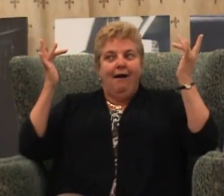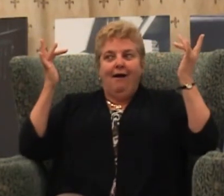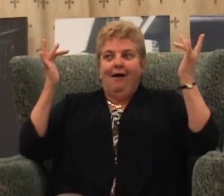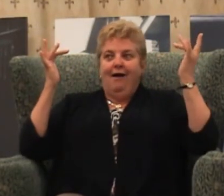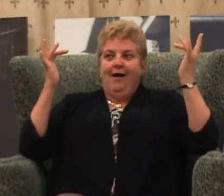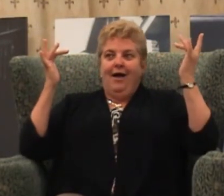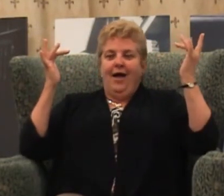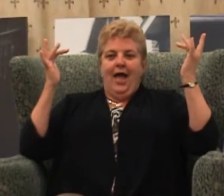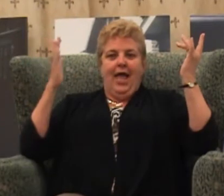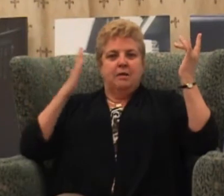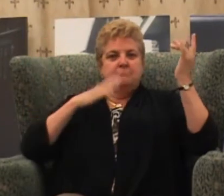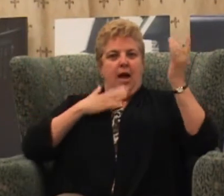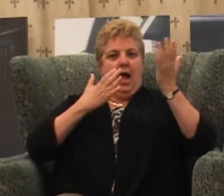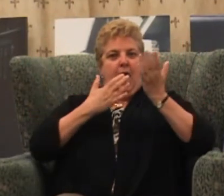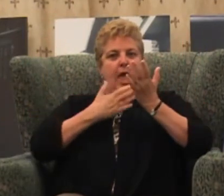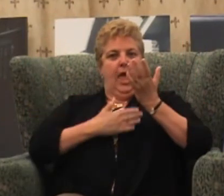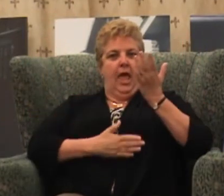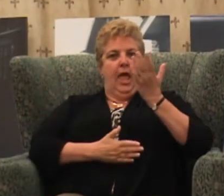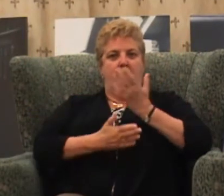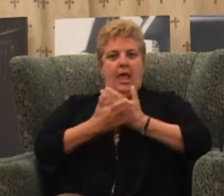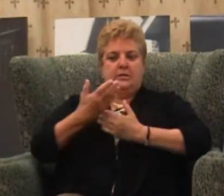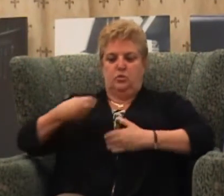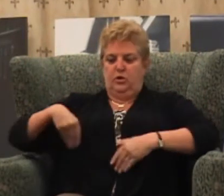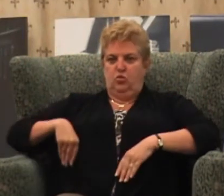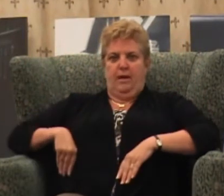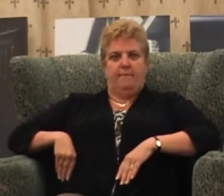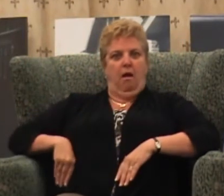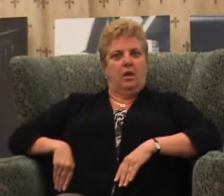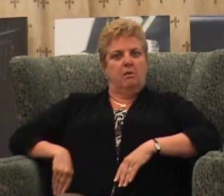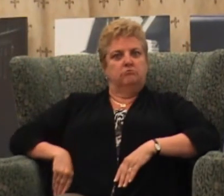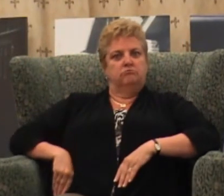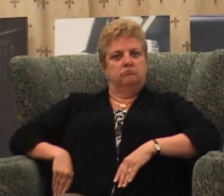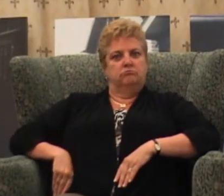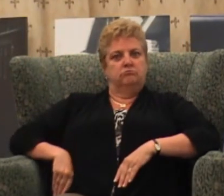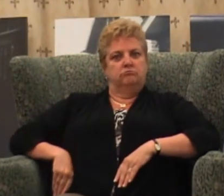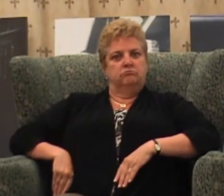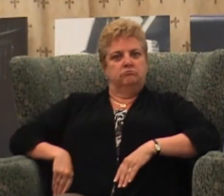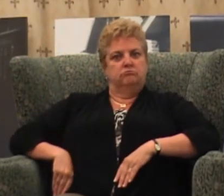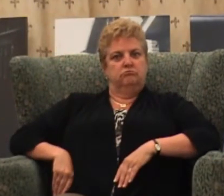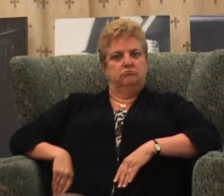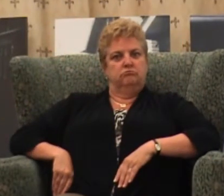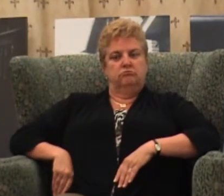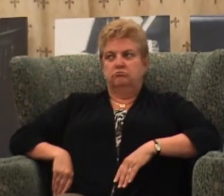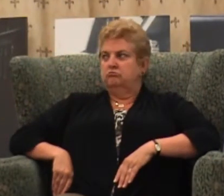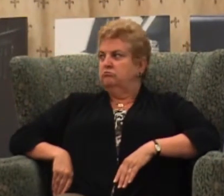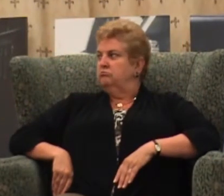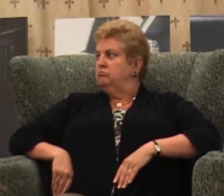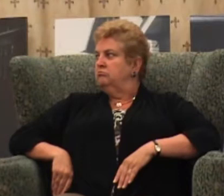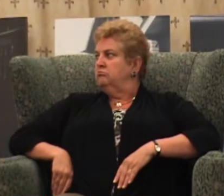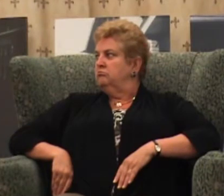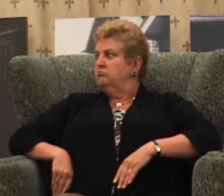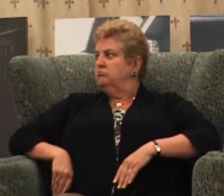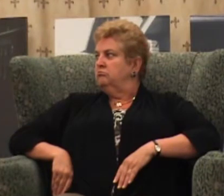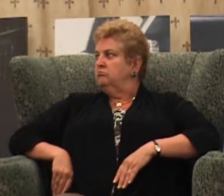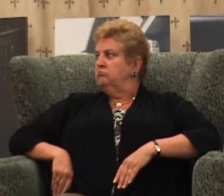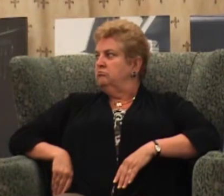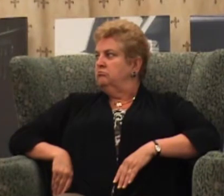And my hand slid in my pocket. And I got this lean. And all of a sudden, I was just cool.